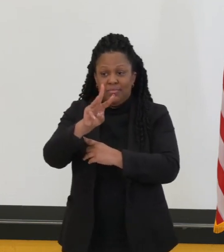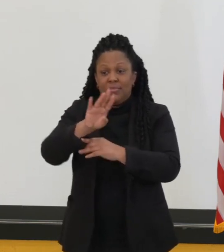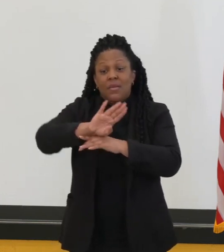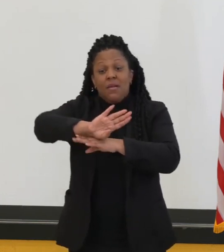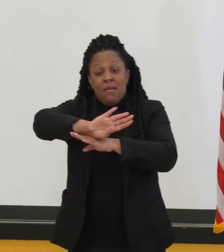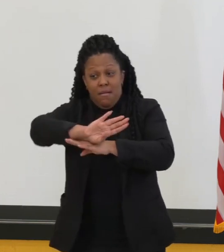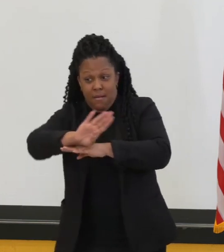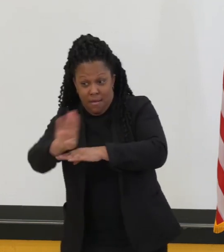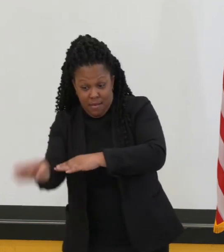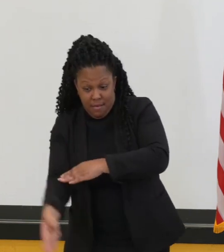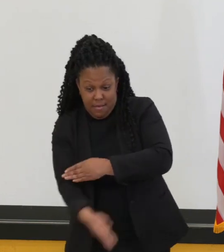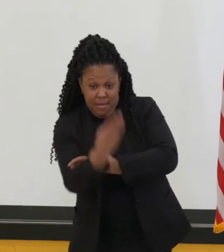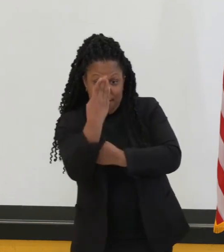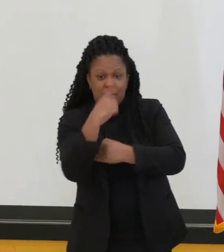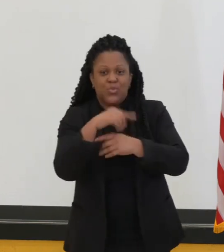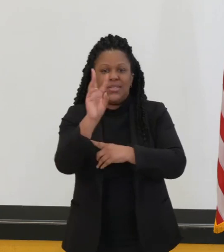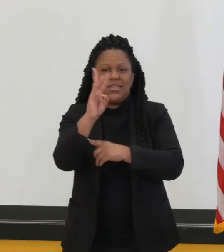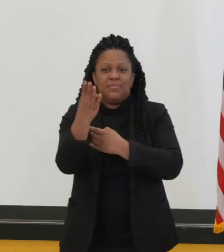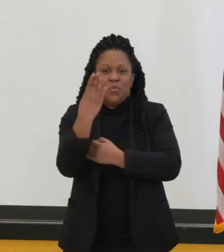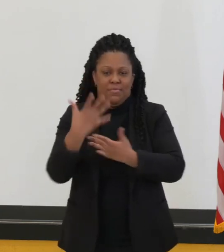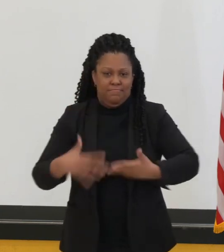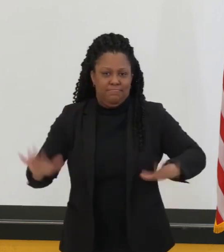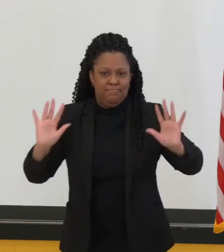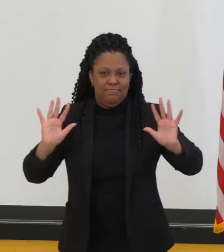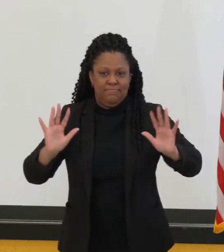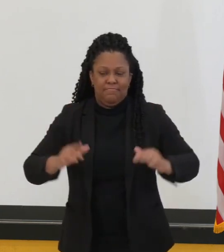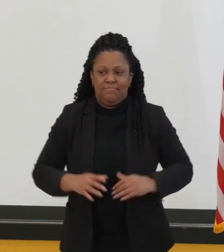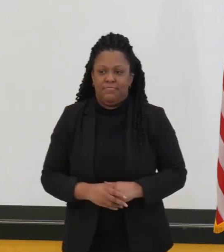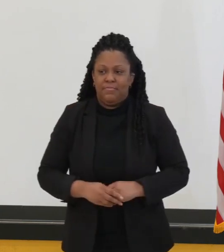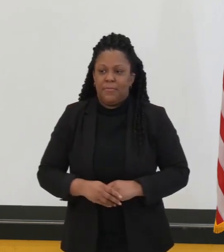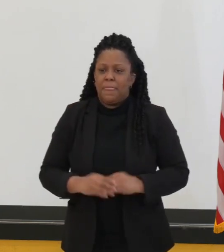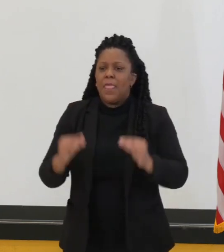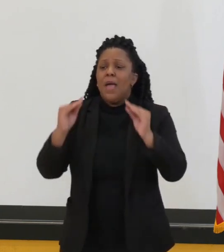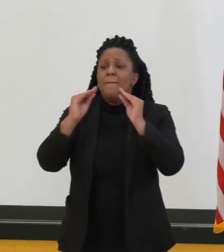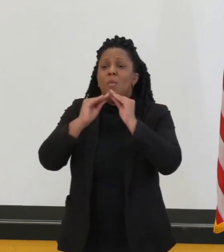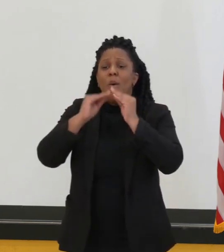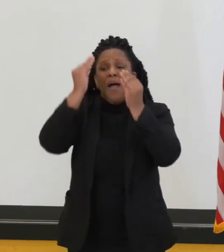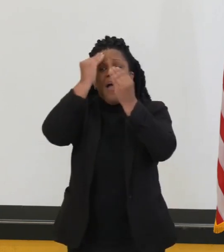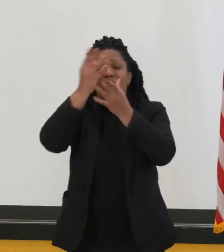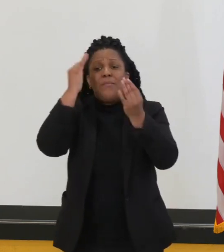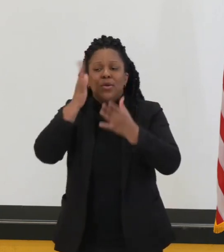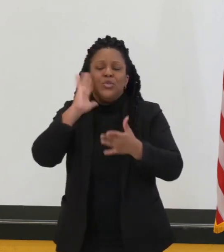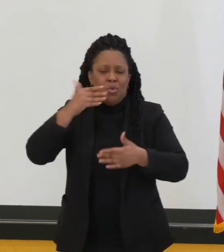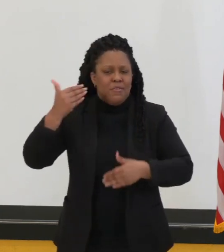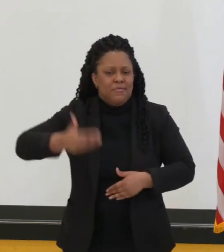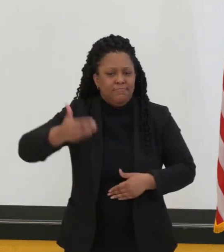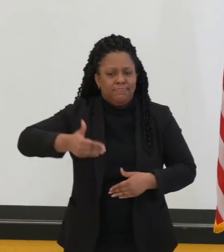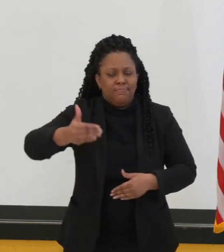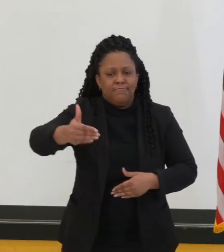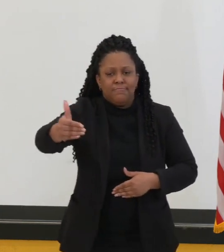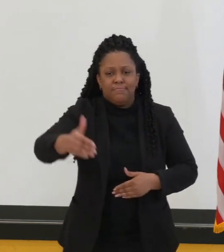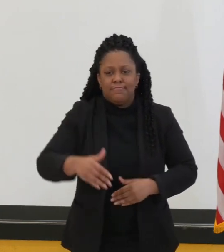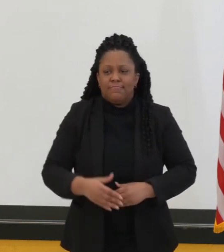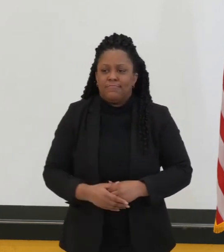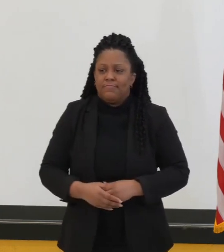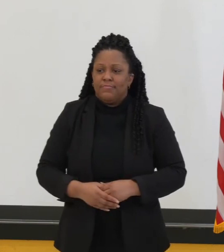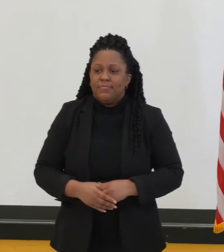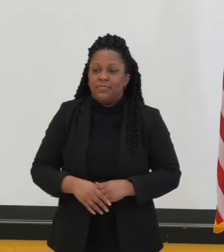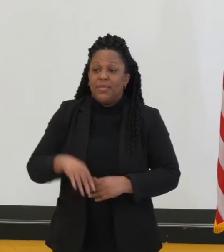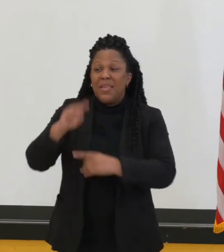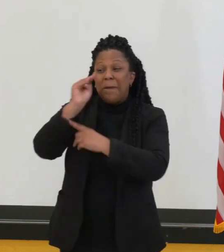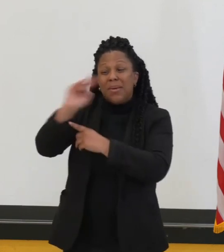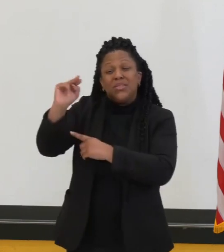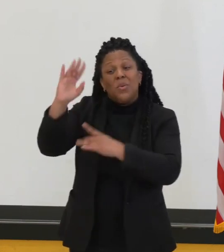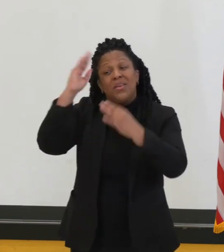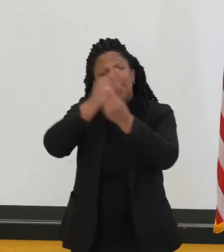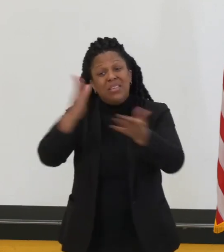So Minnesotans, this is our moment. This is the time for us to step up, as we said in May, and make the changes necessary to truly live up to the